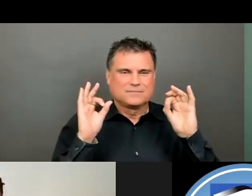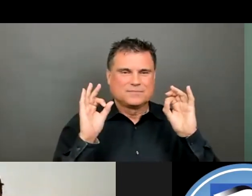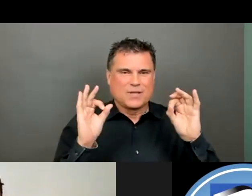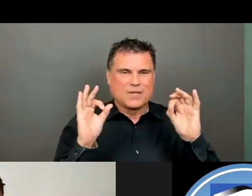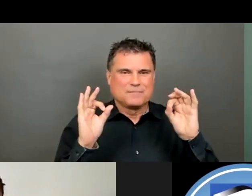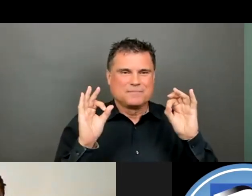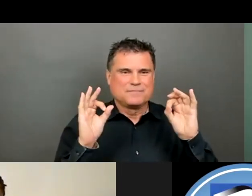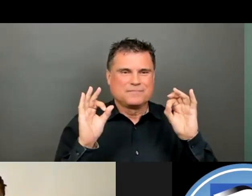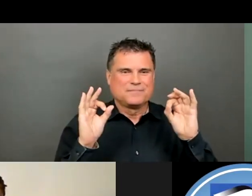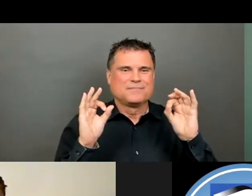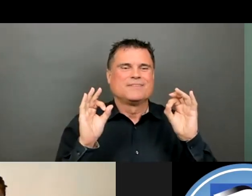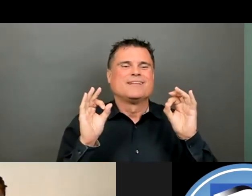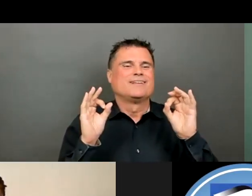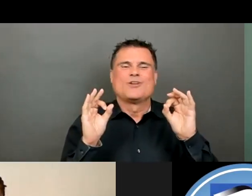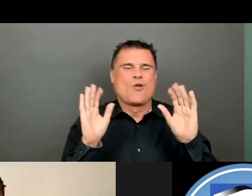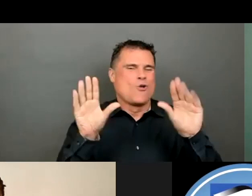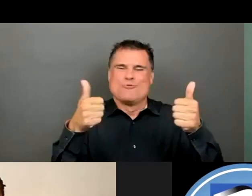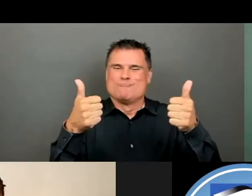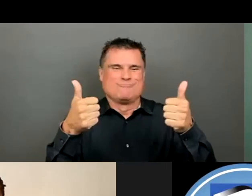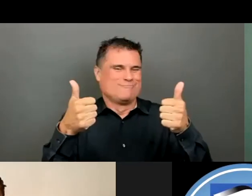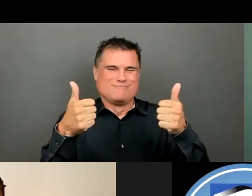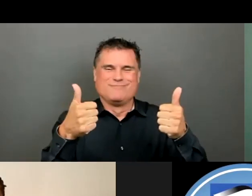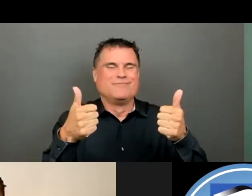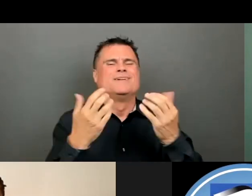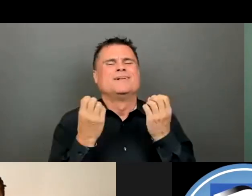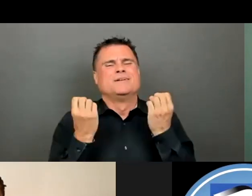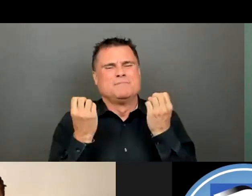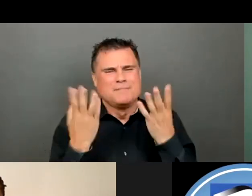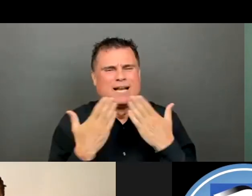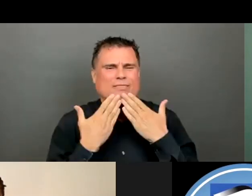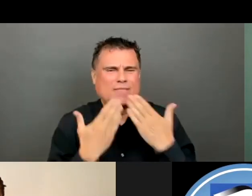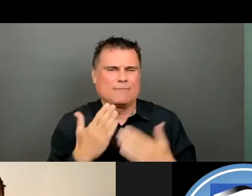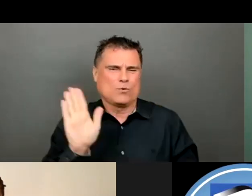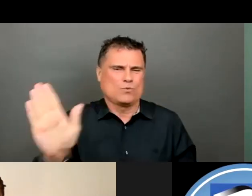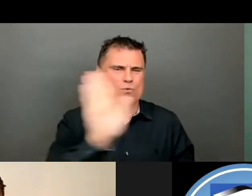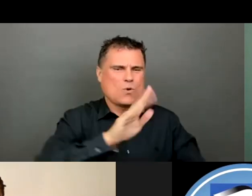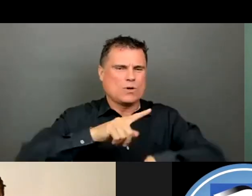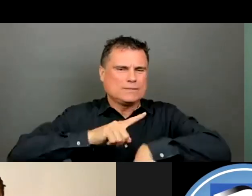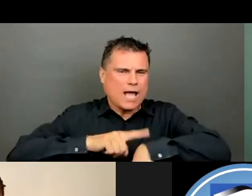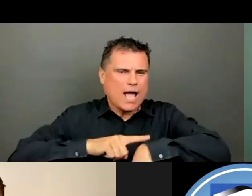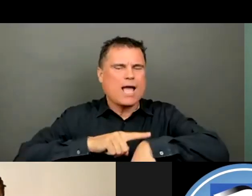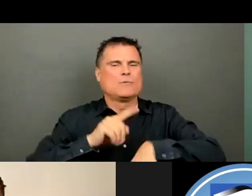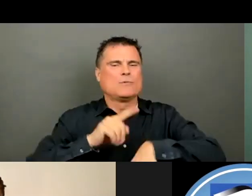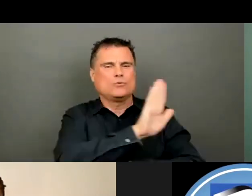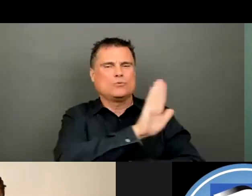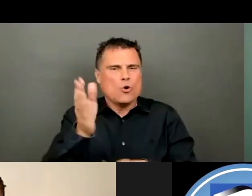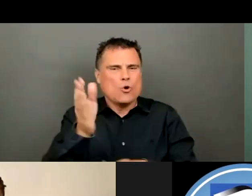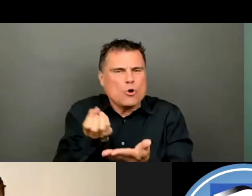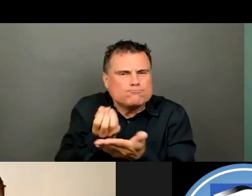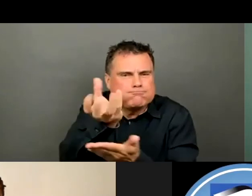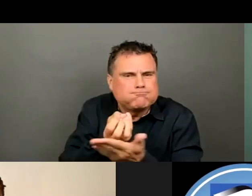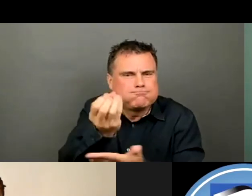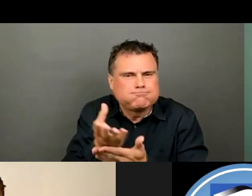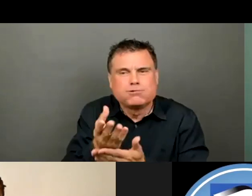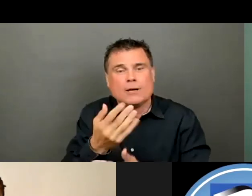Perfect. Sorry about that. Thank you. Not a problem. So thank you for your